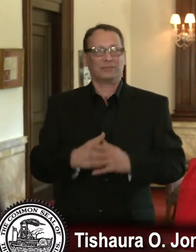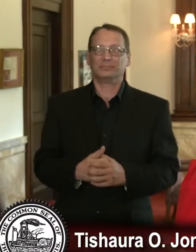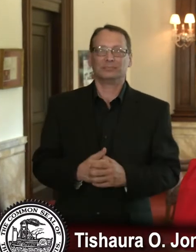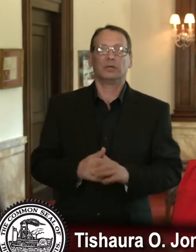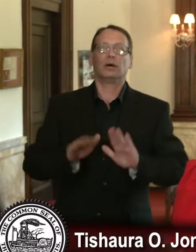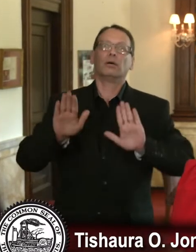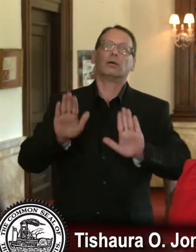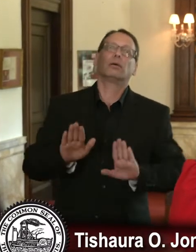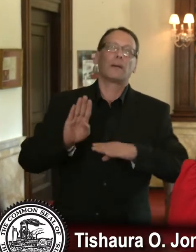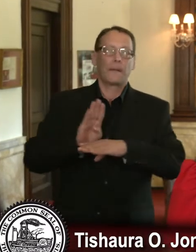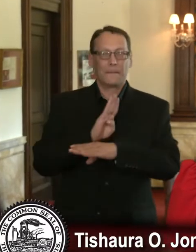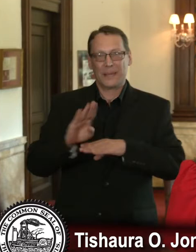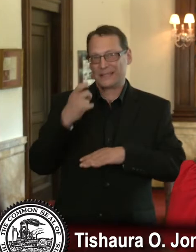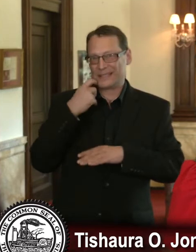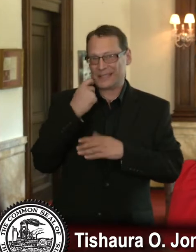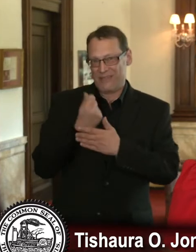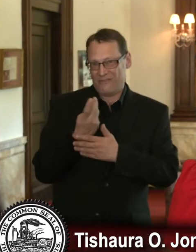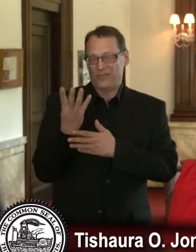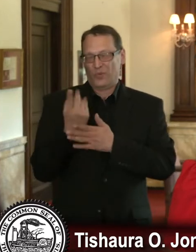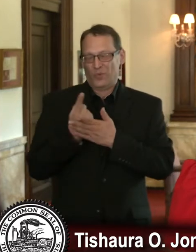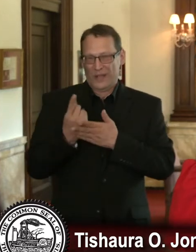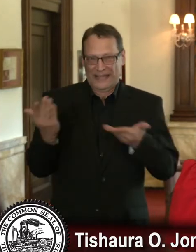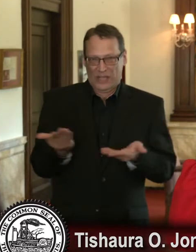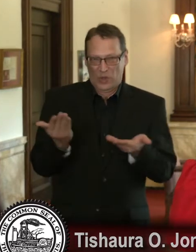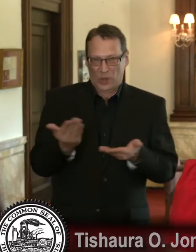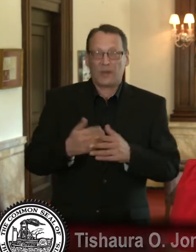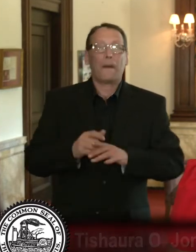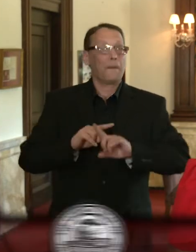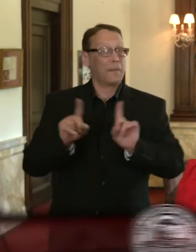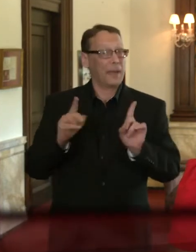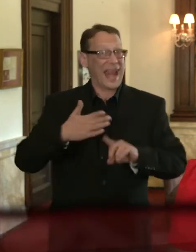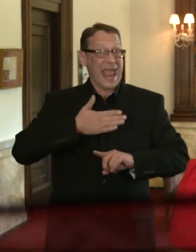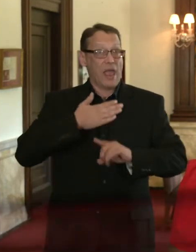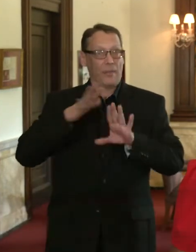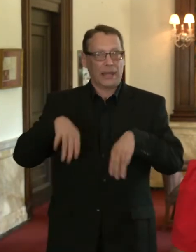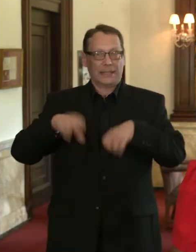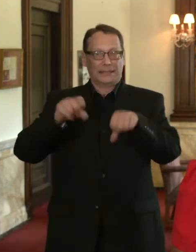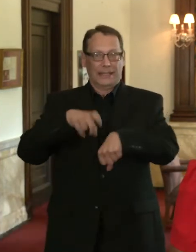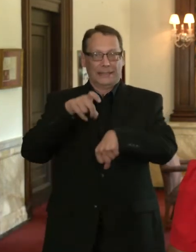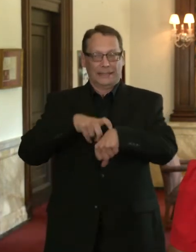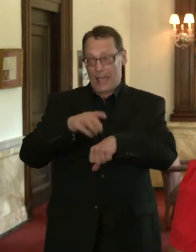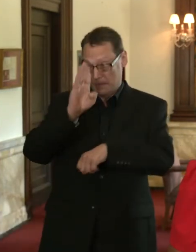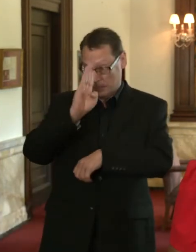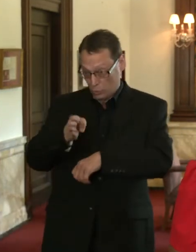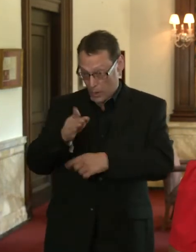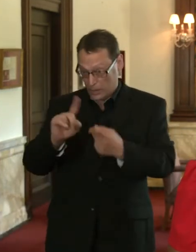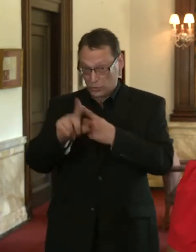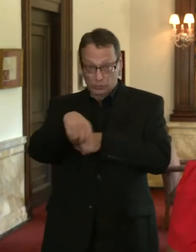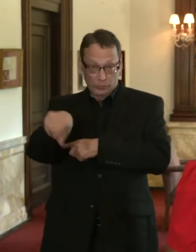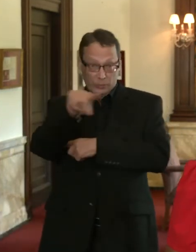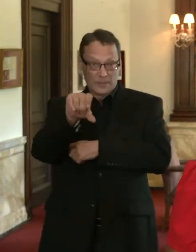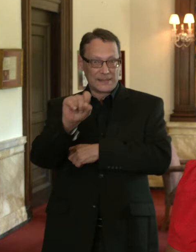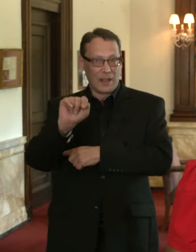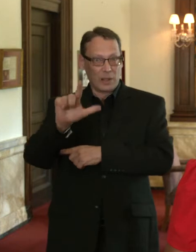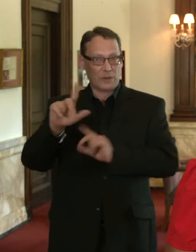an incredibly busy past few weeks here in the mayor's office, but I'm happy to take the time today to talk directly to the people of the city of St.